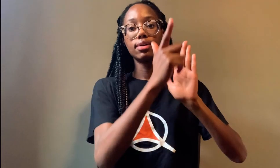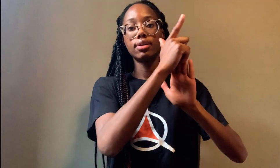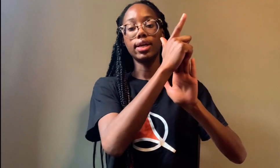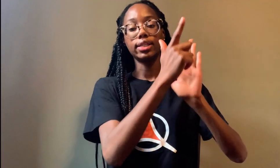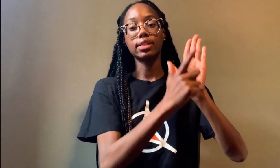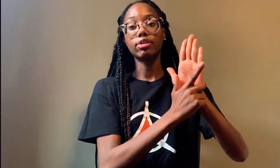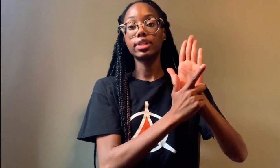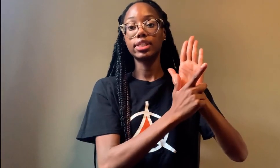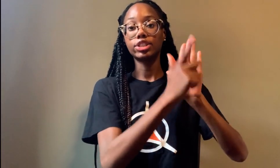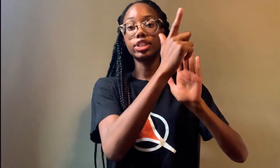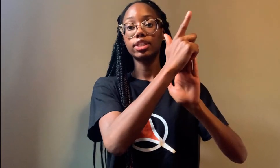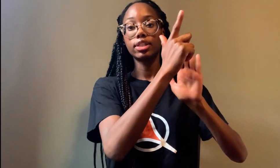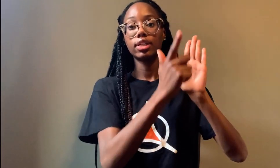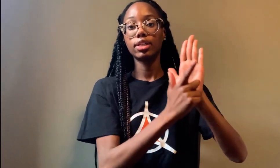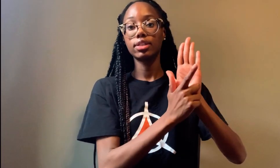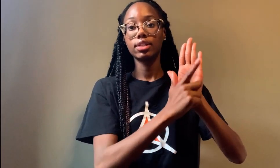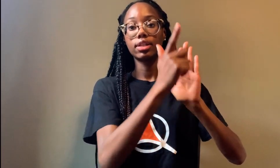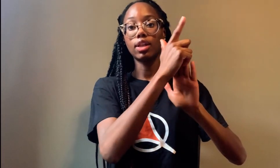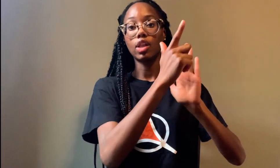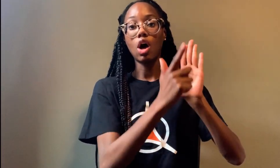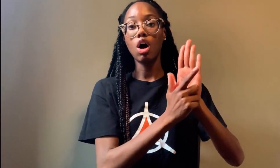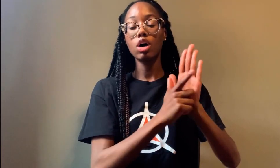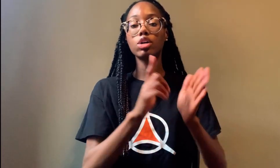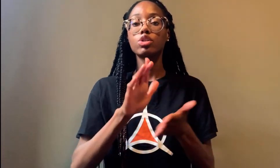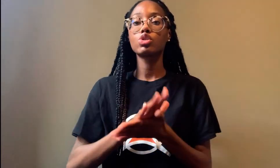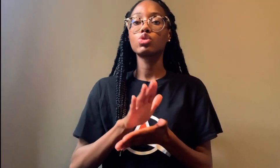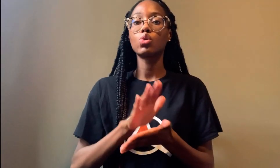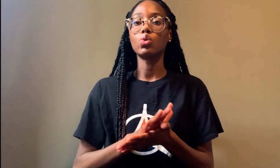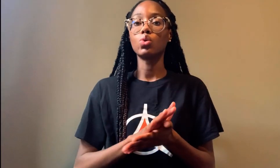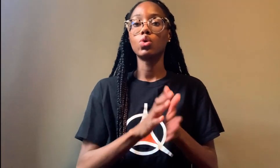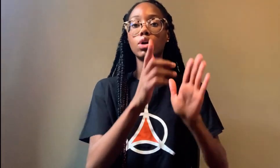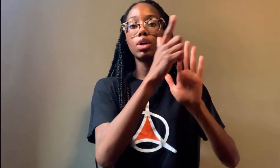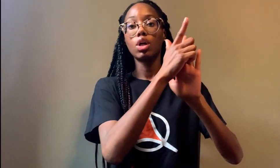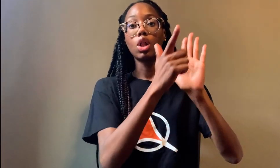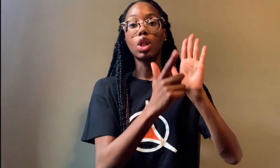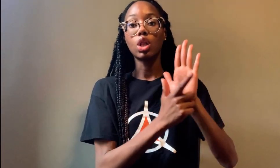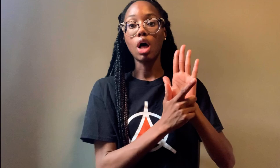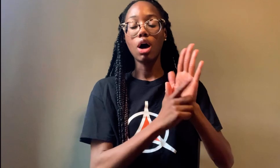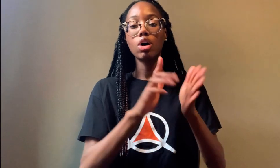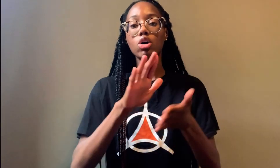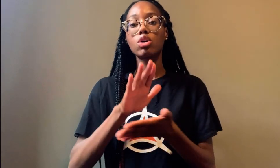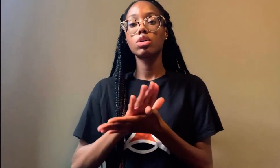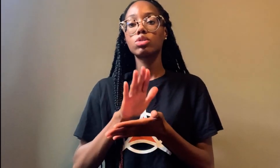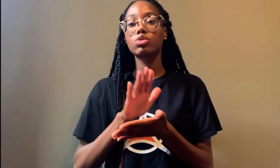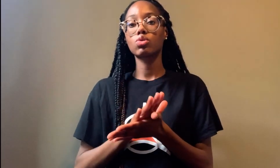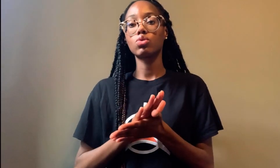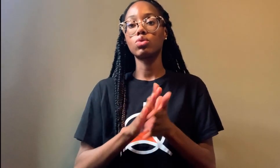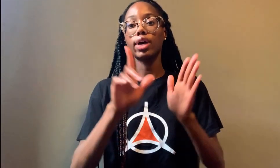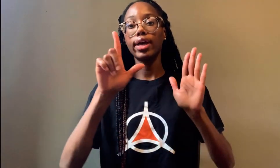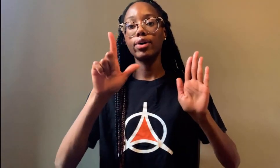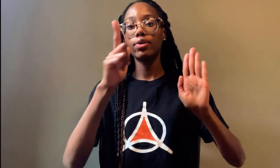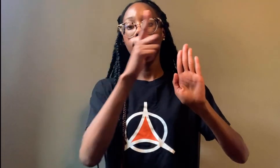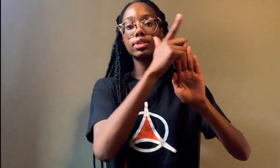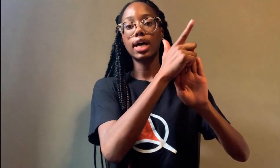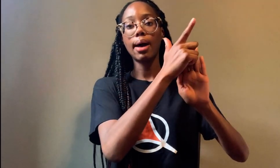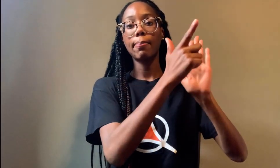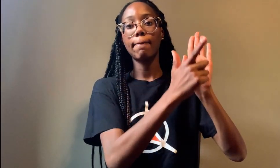and it's literally touching law, school. Law, school. L, top,